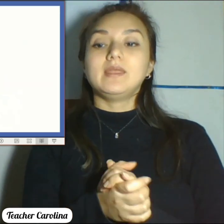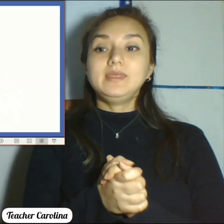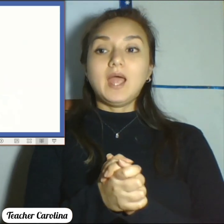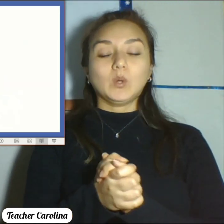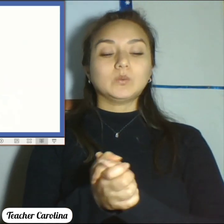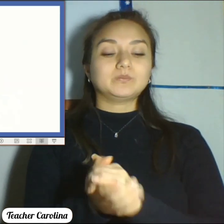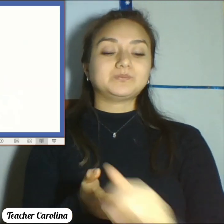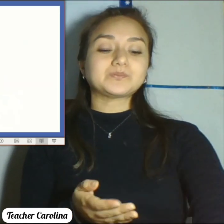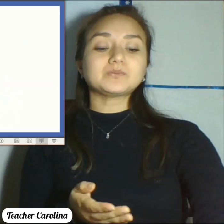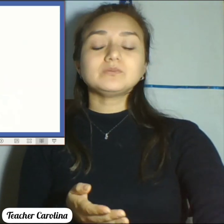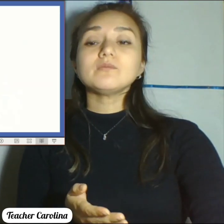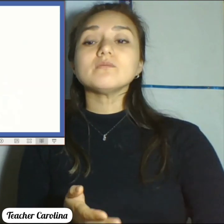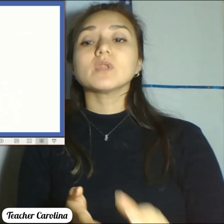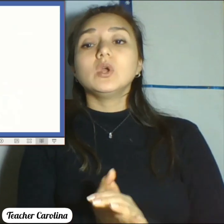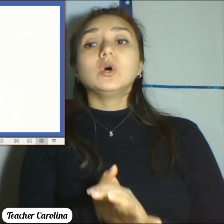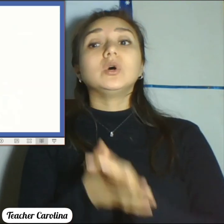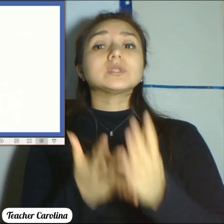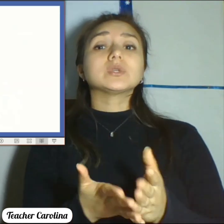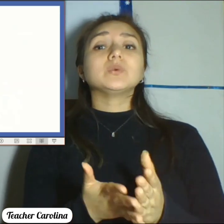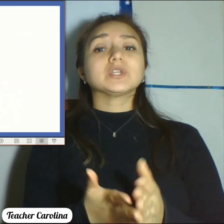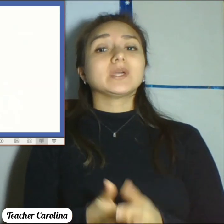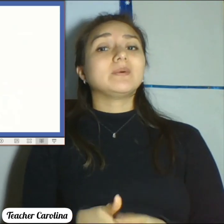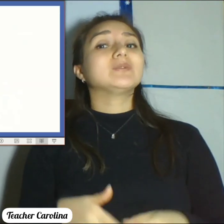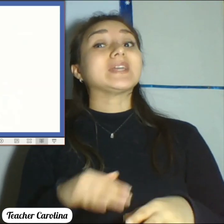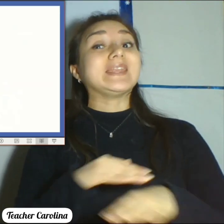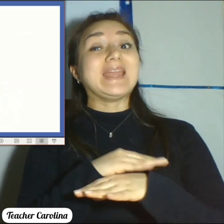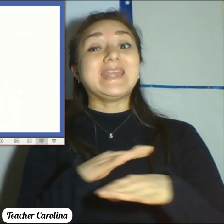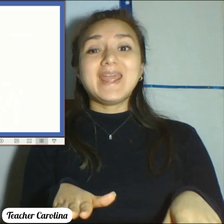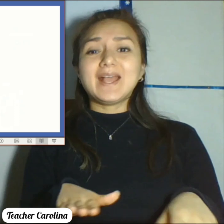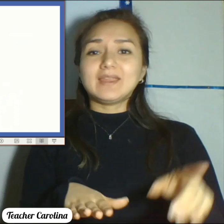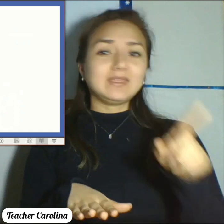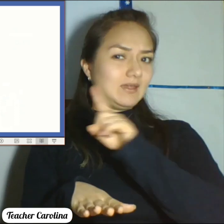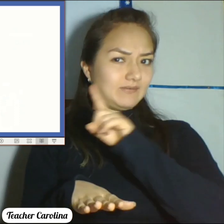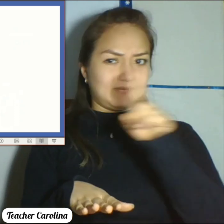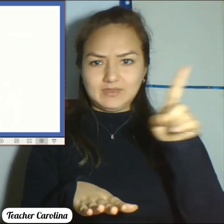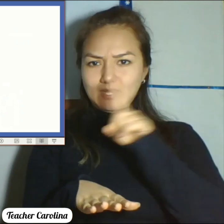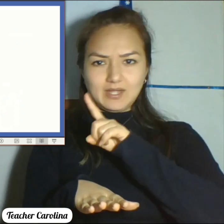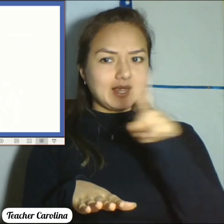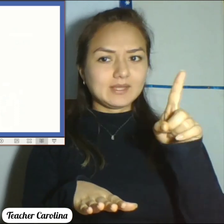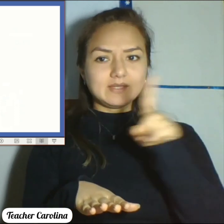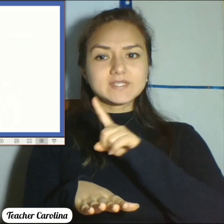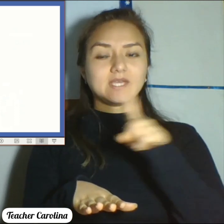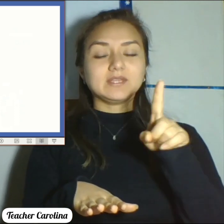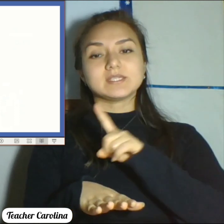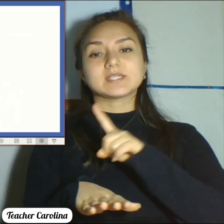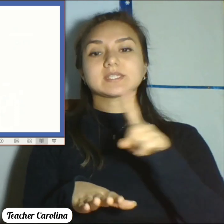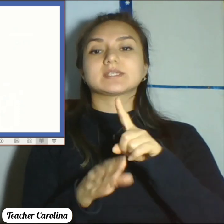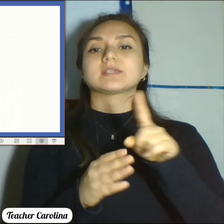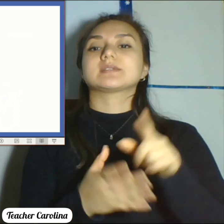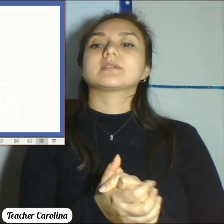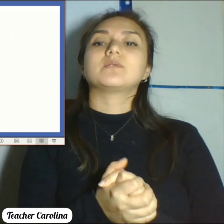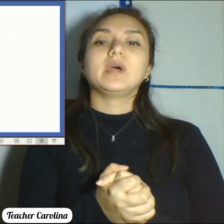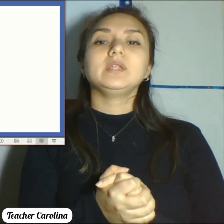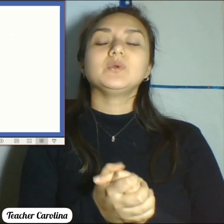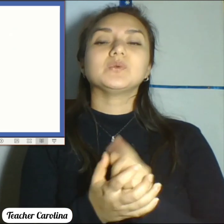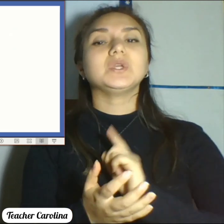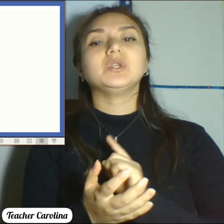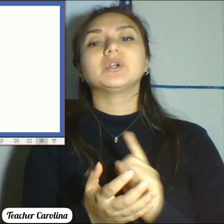Now, also we talk about the negative sentences, right? In order to